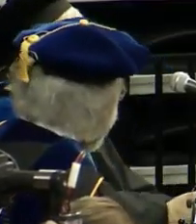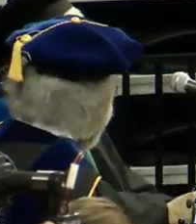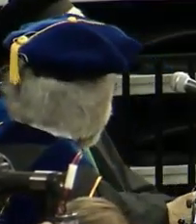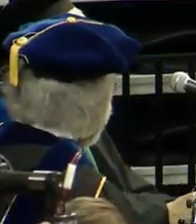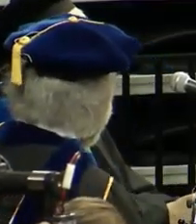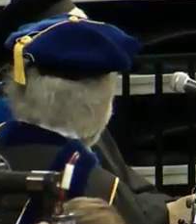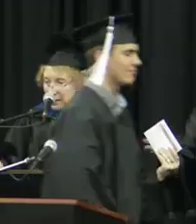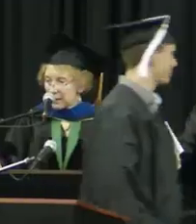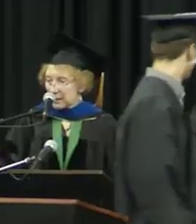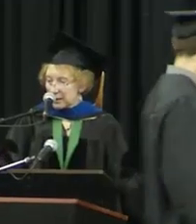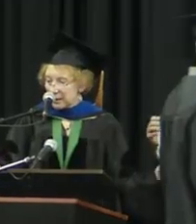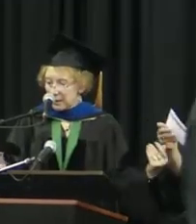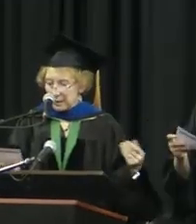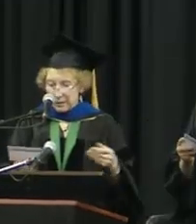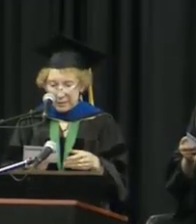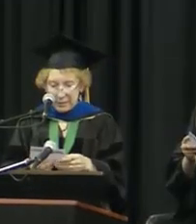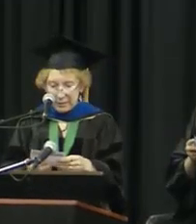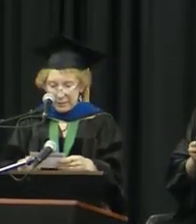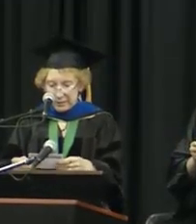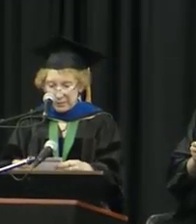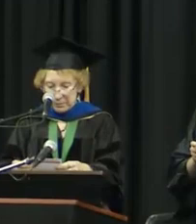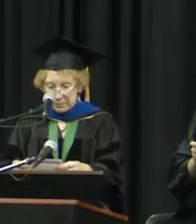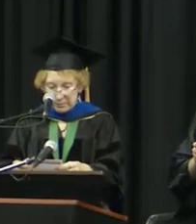John Corcoran.